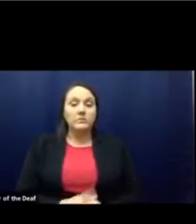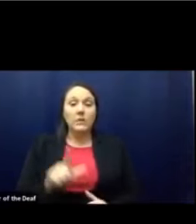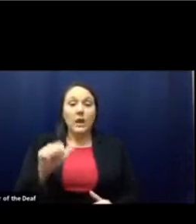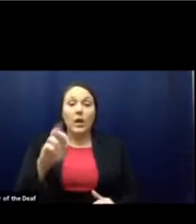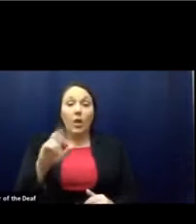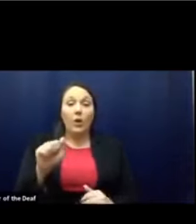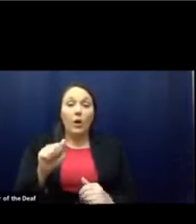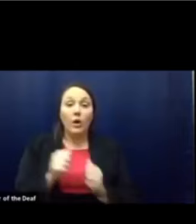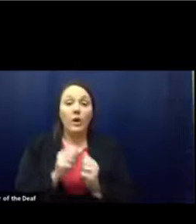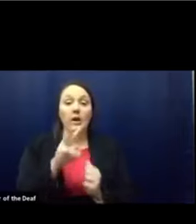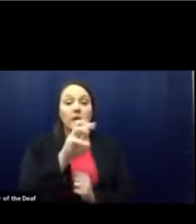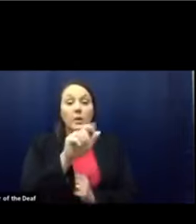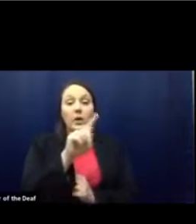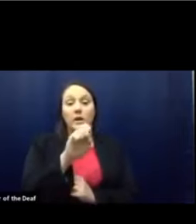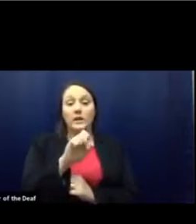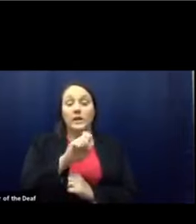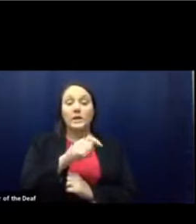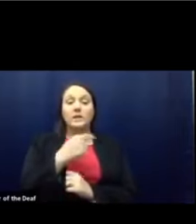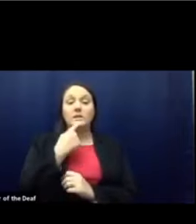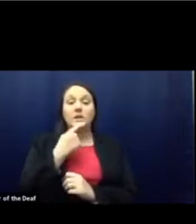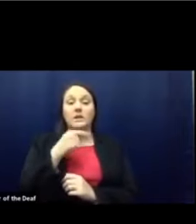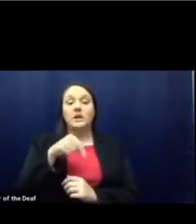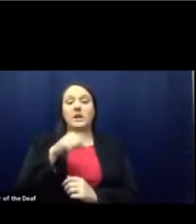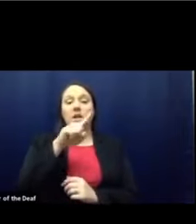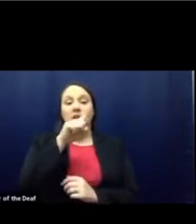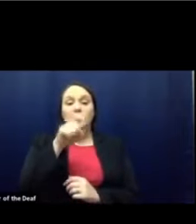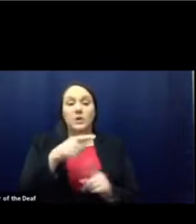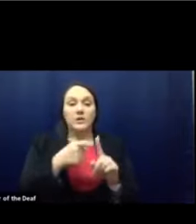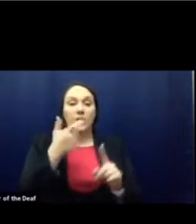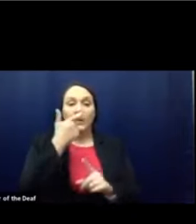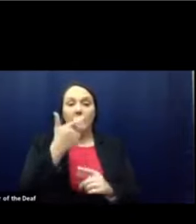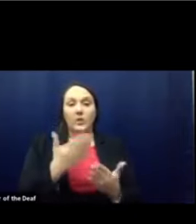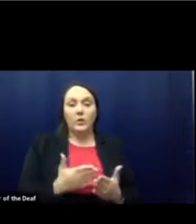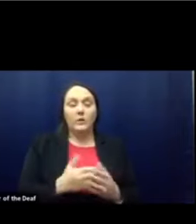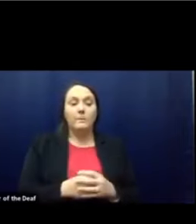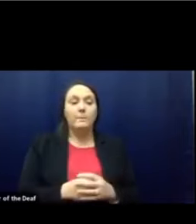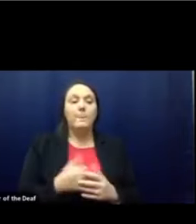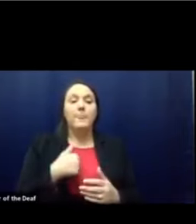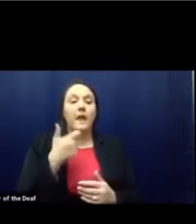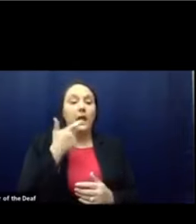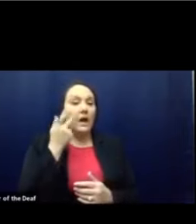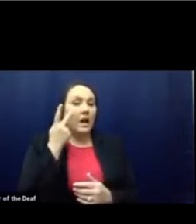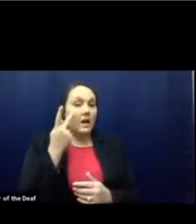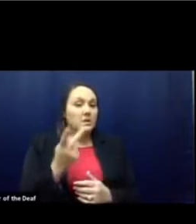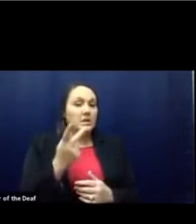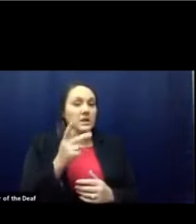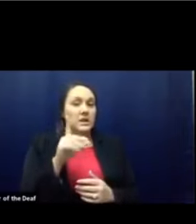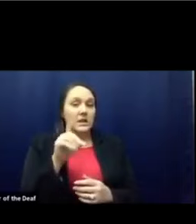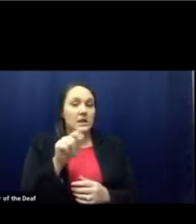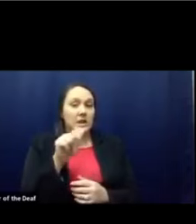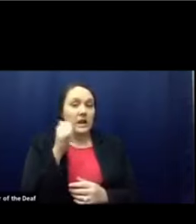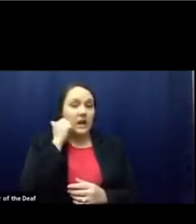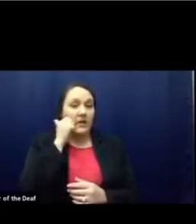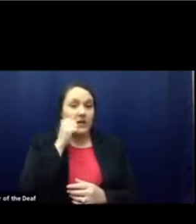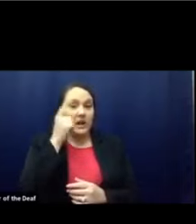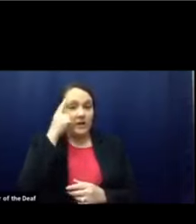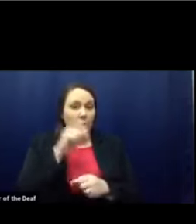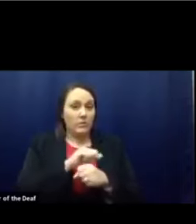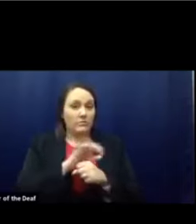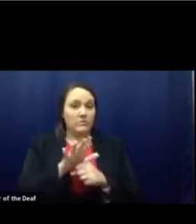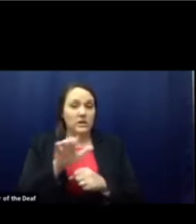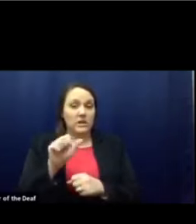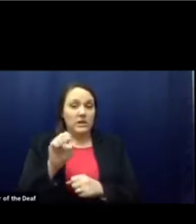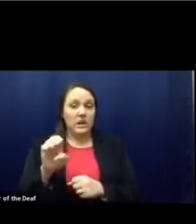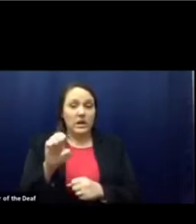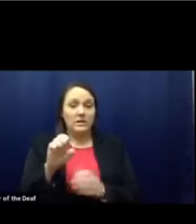with WATE, she says this is a question from a viewer. I watch the data each day for the Knox County COVID cases. Their graph